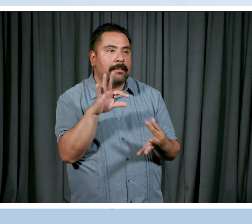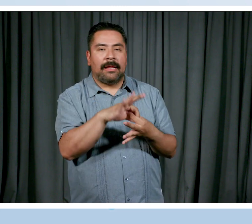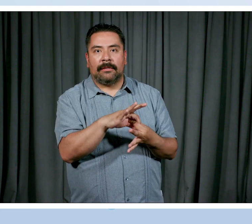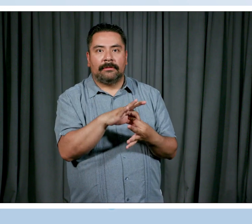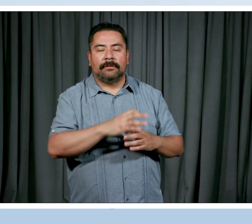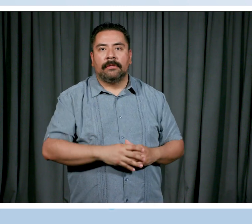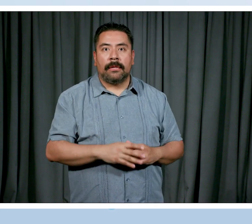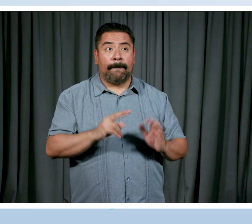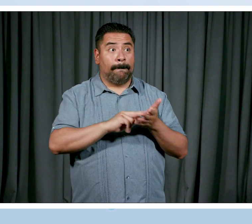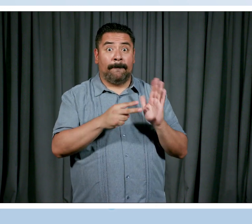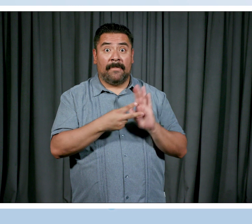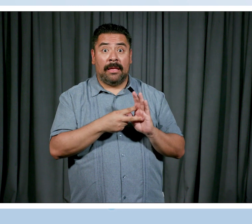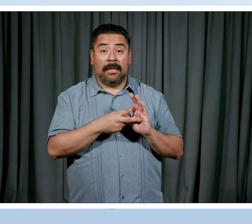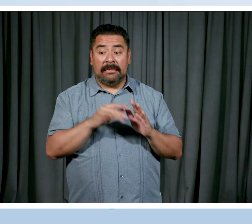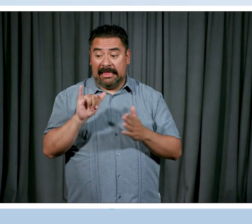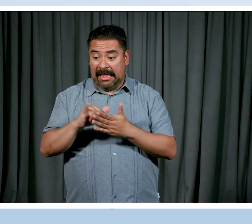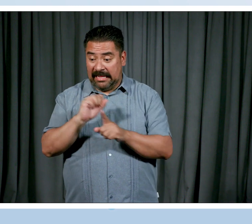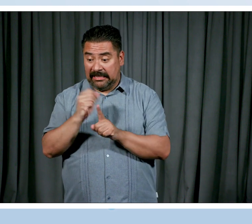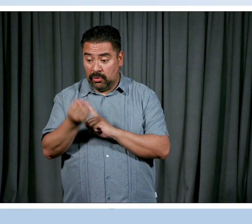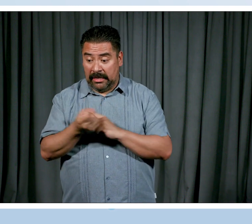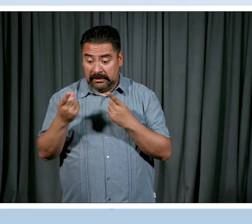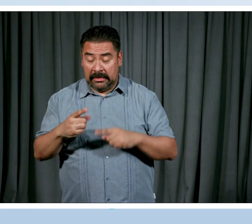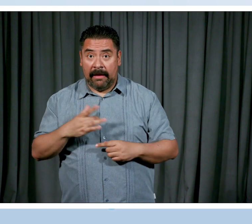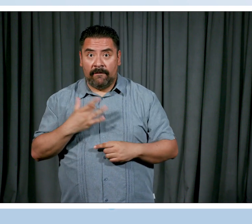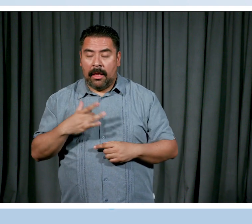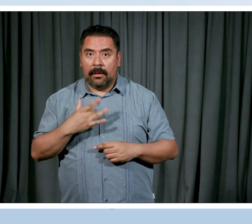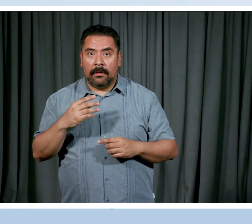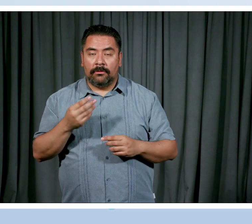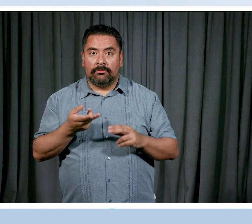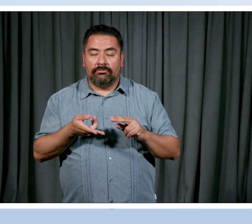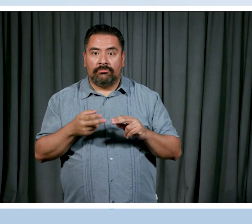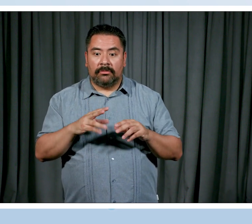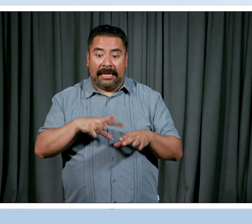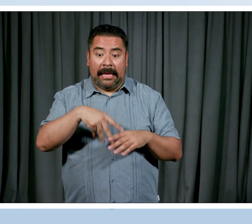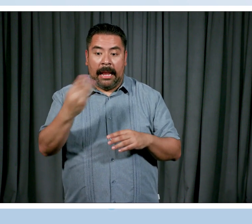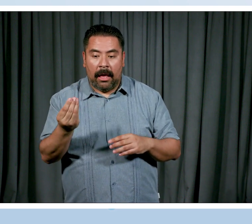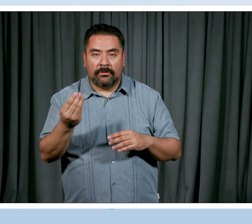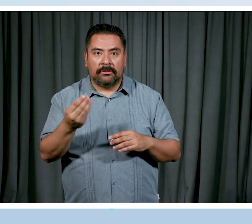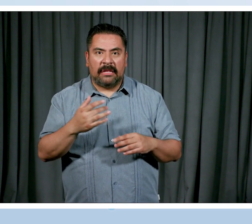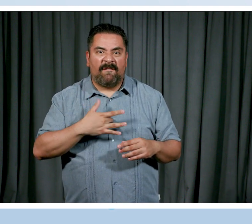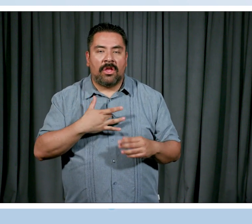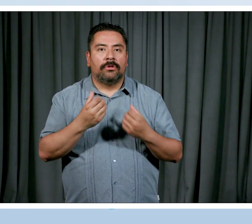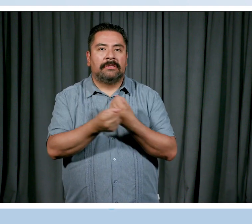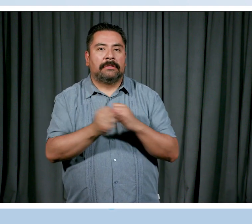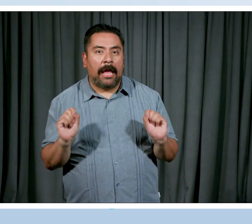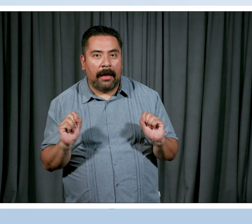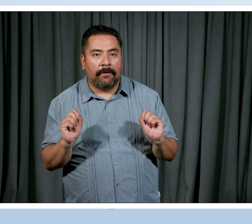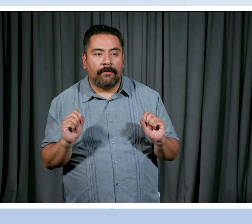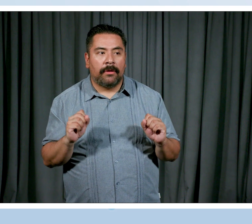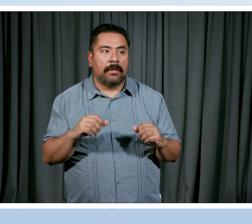with, where they get out of that situation and pretty immediately feel seen. That doesn't mean that there's